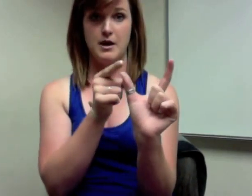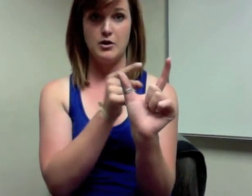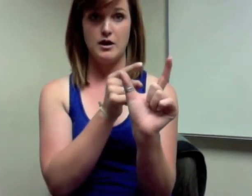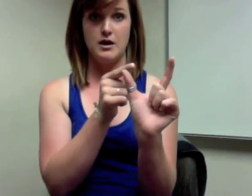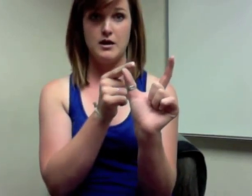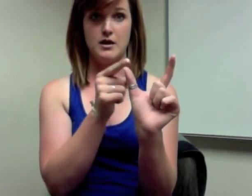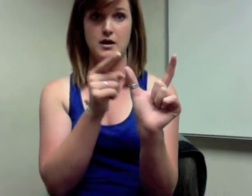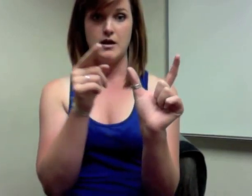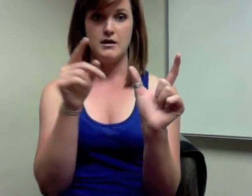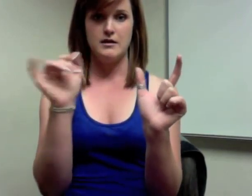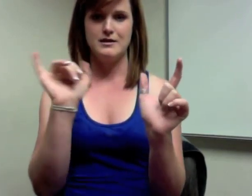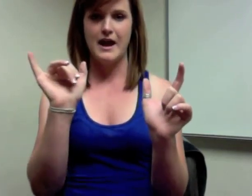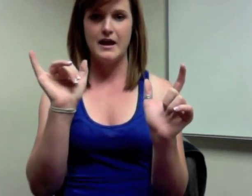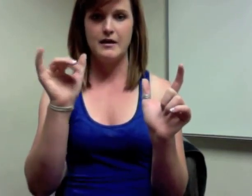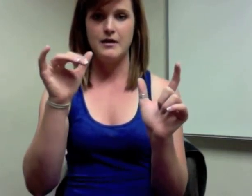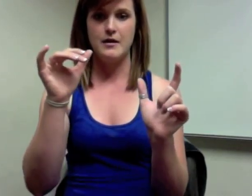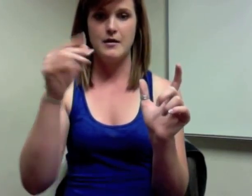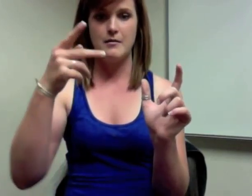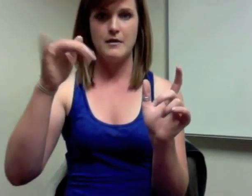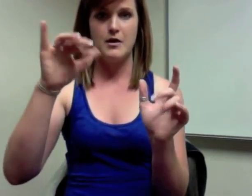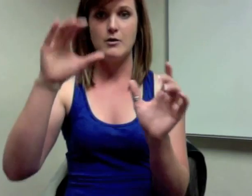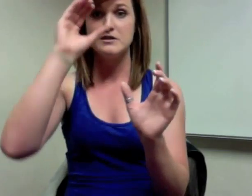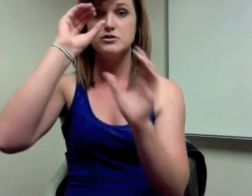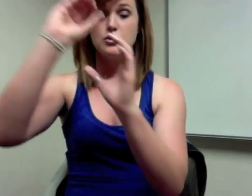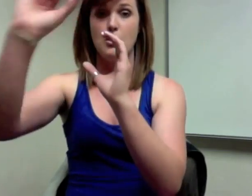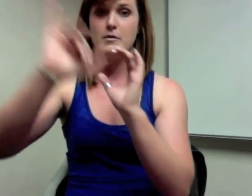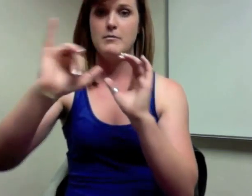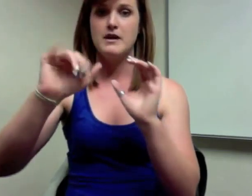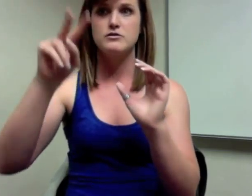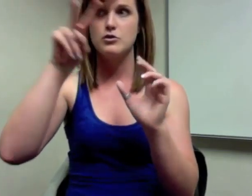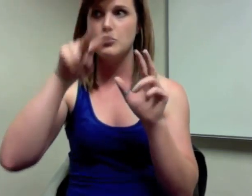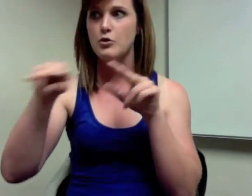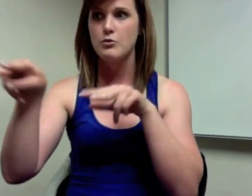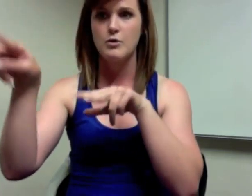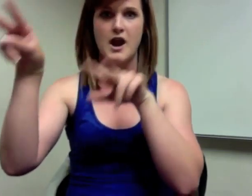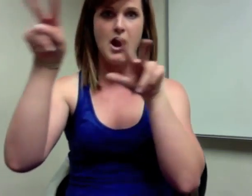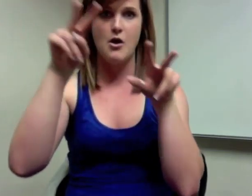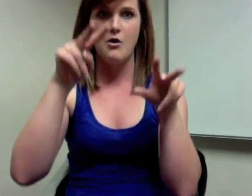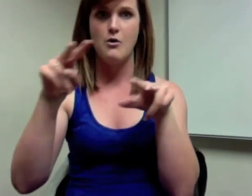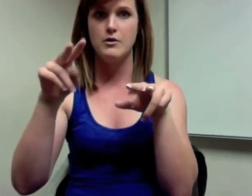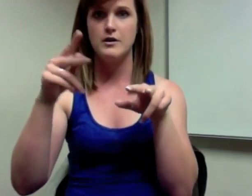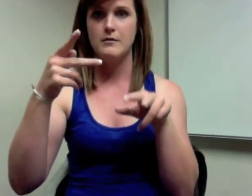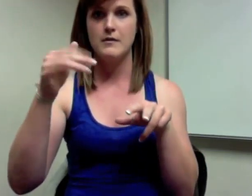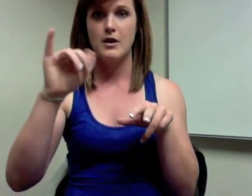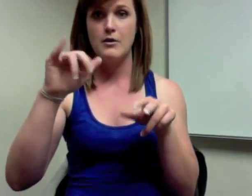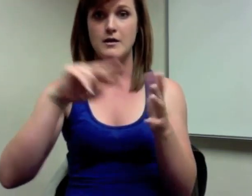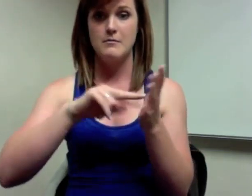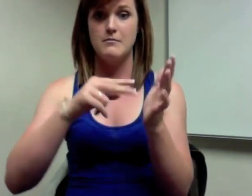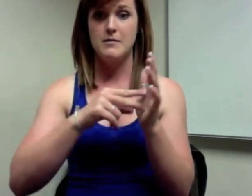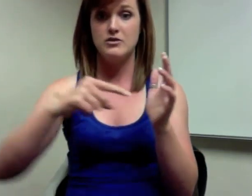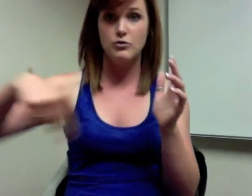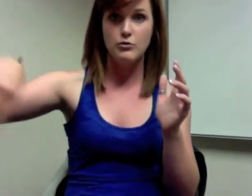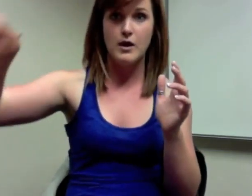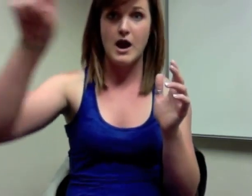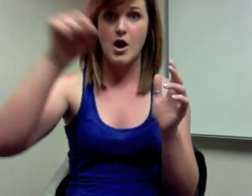means to look around. Perimeter, peri means around. Peri means around, and meter means